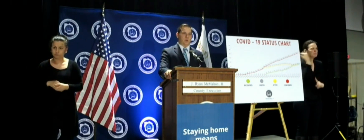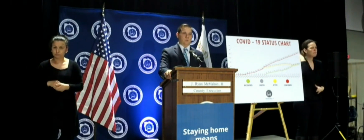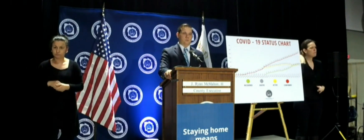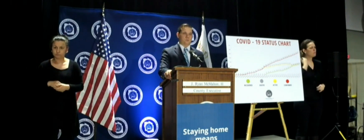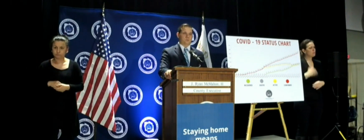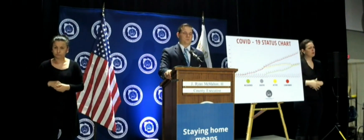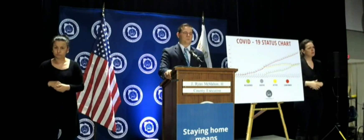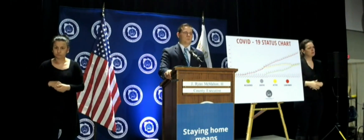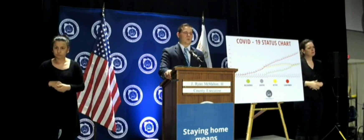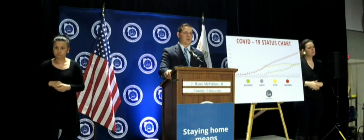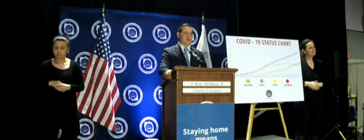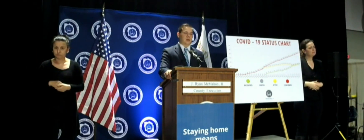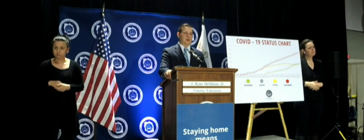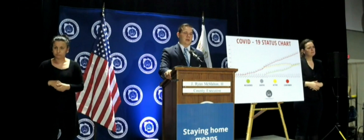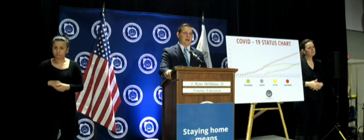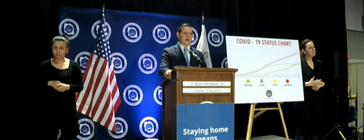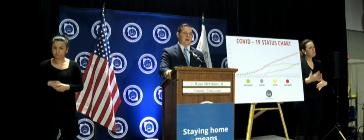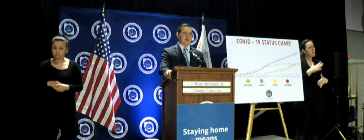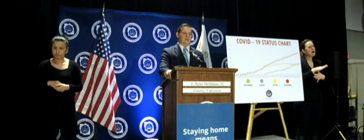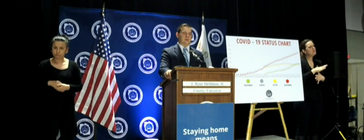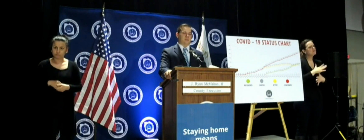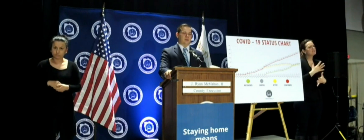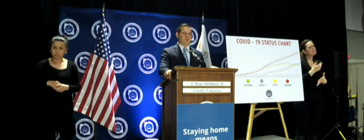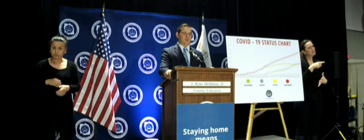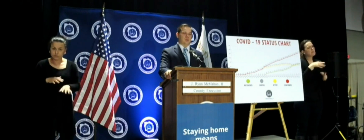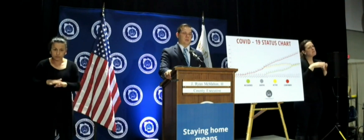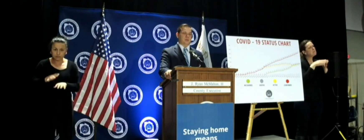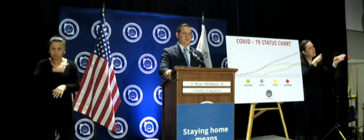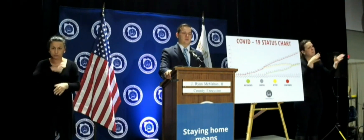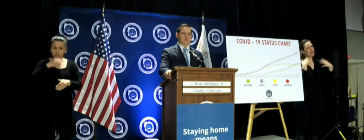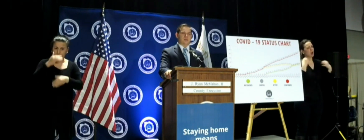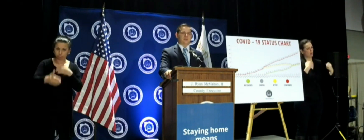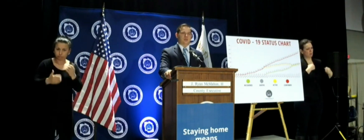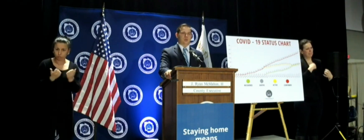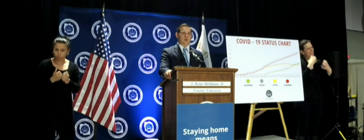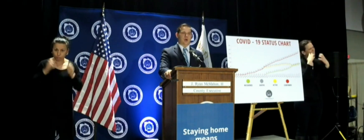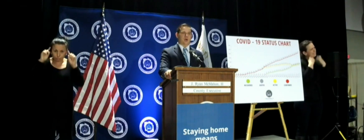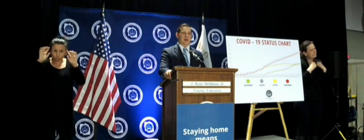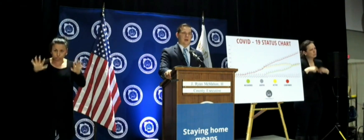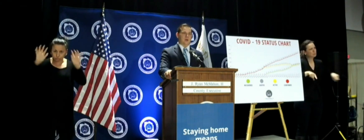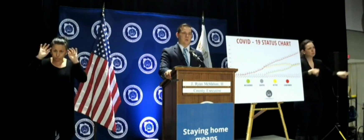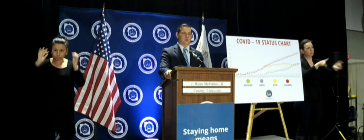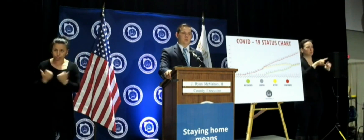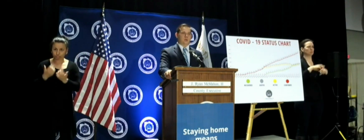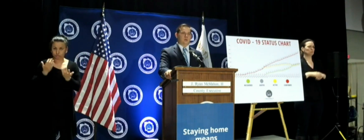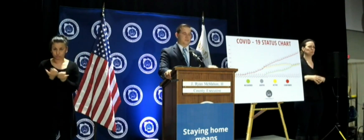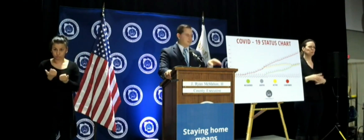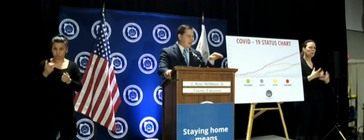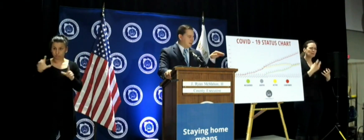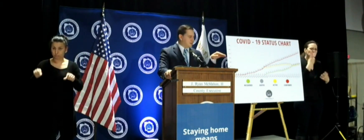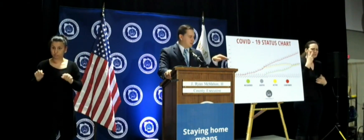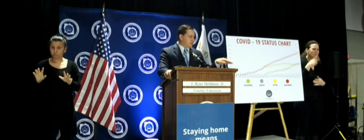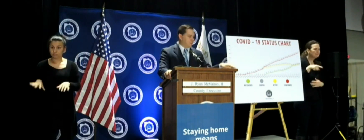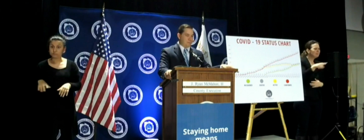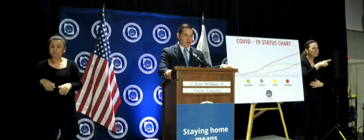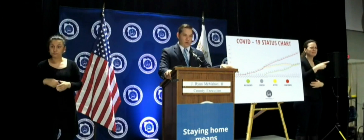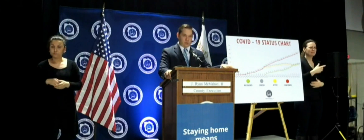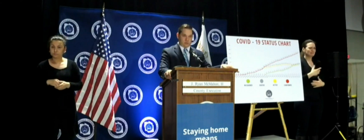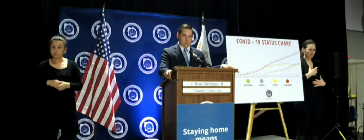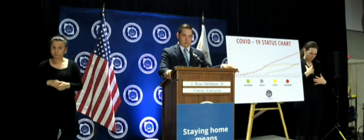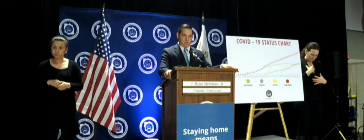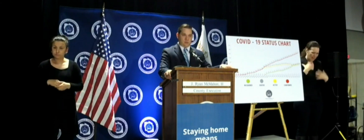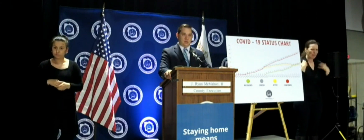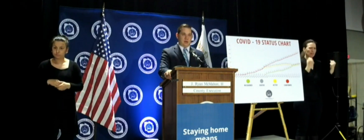number one. And I think by doing the things we need to do and hunker down, this data is going to get